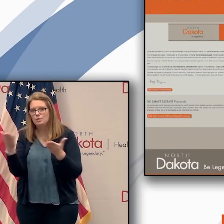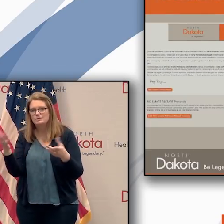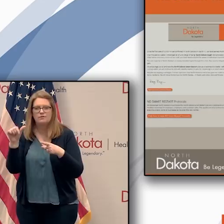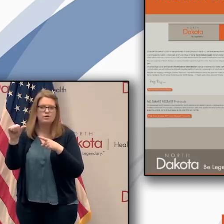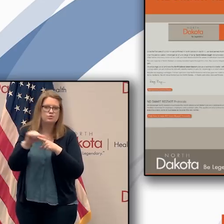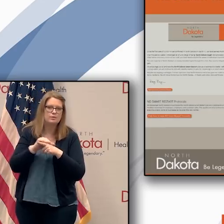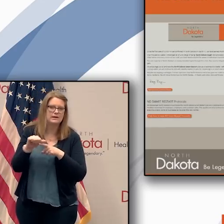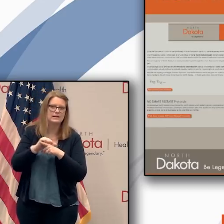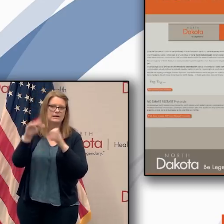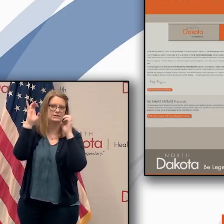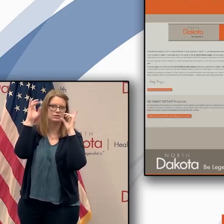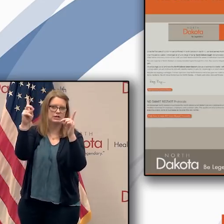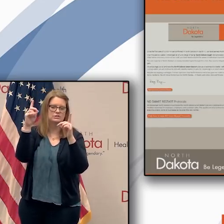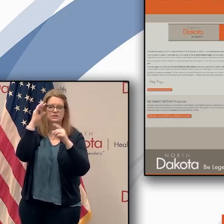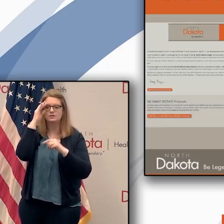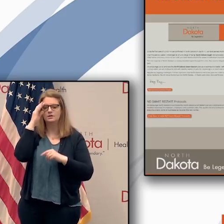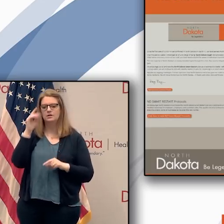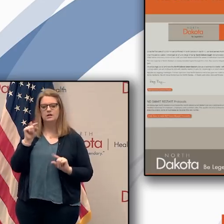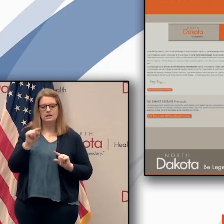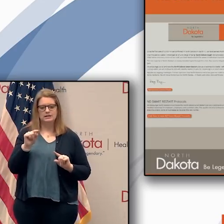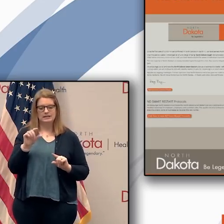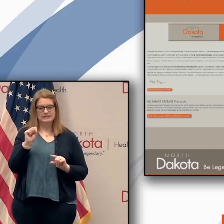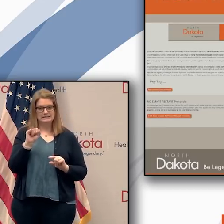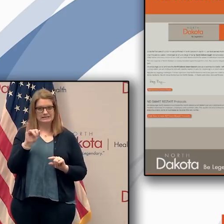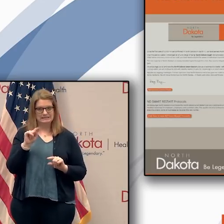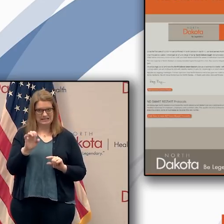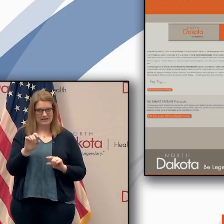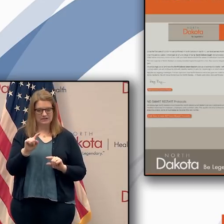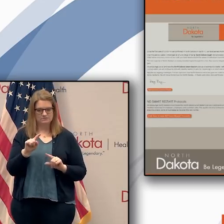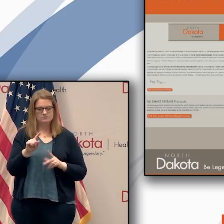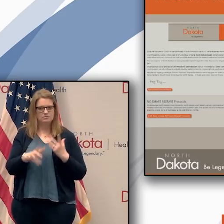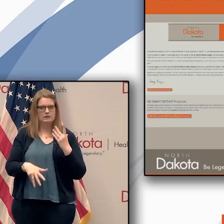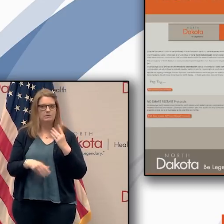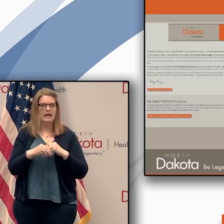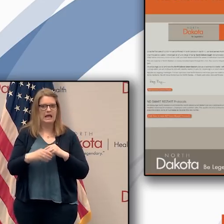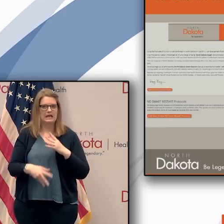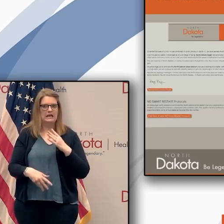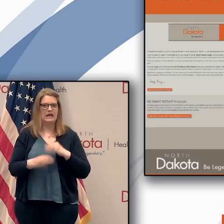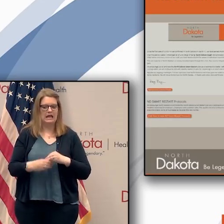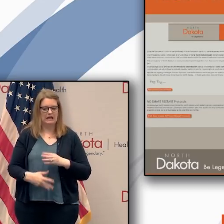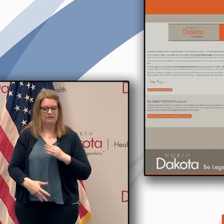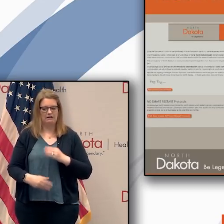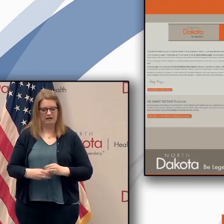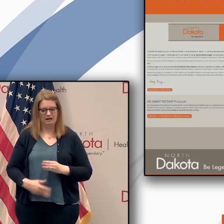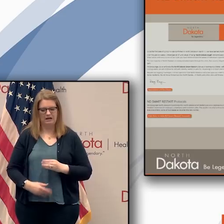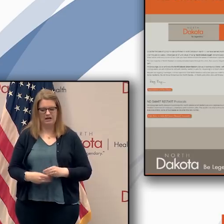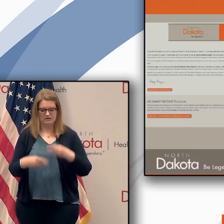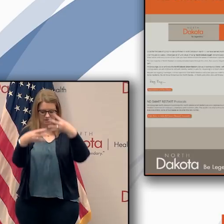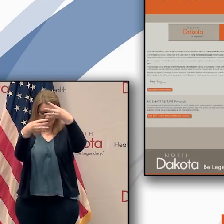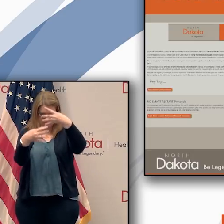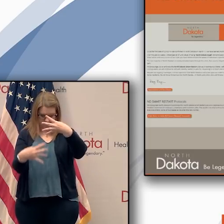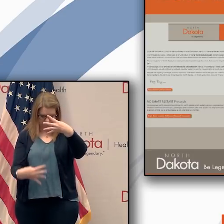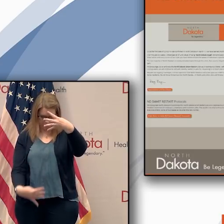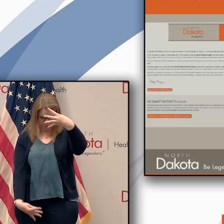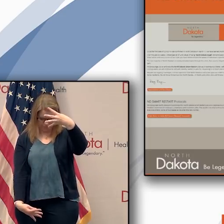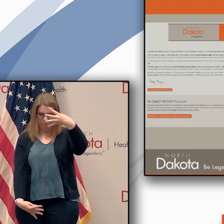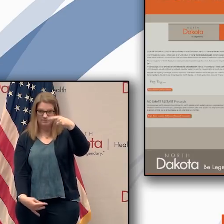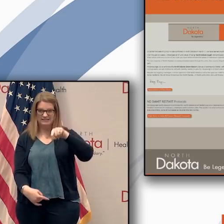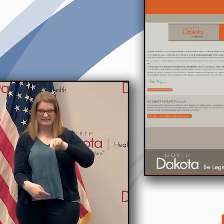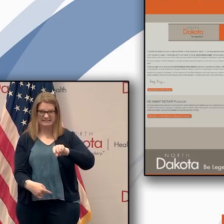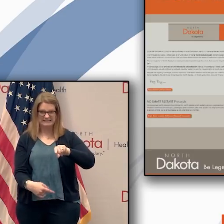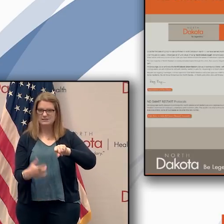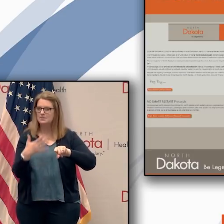and education. This site will continue to evolve in the coming days and weeks and should be your source of